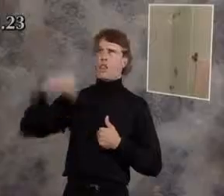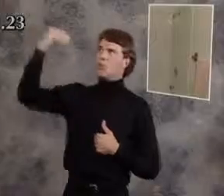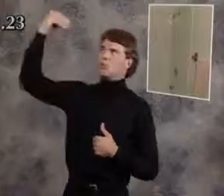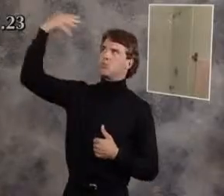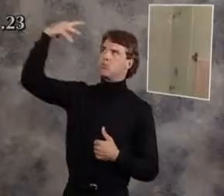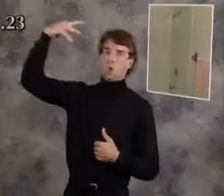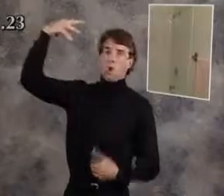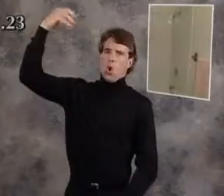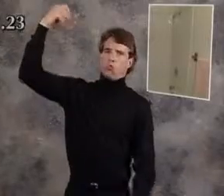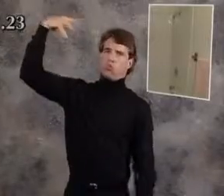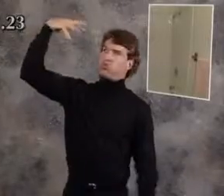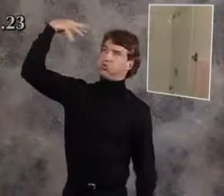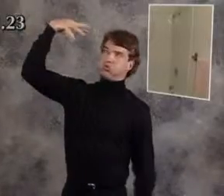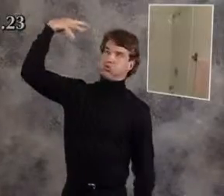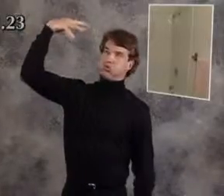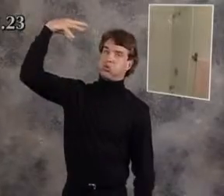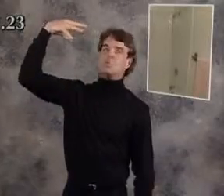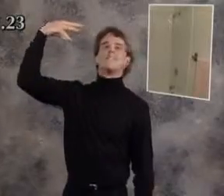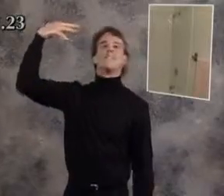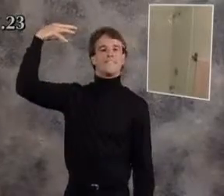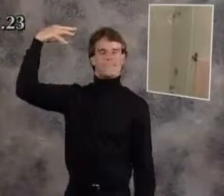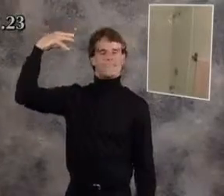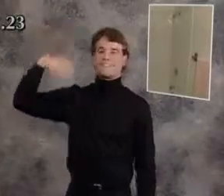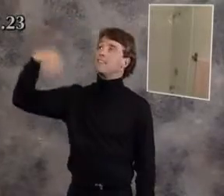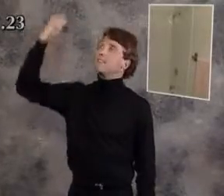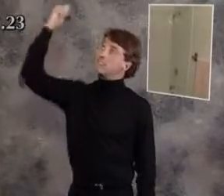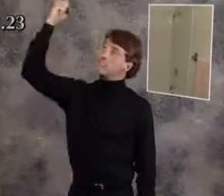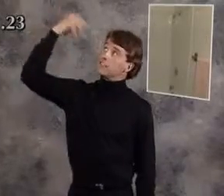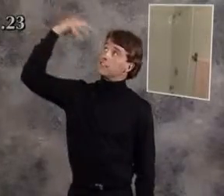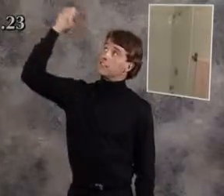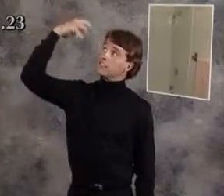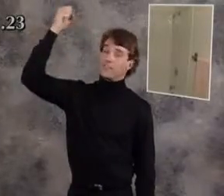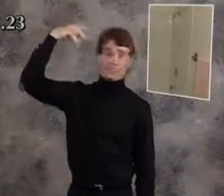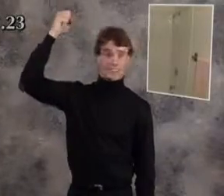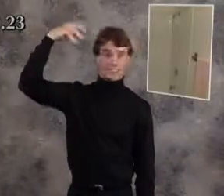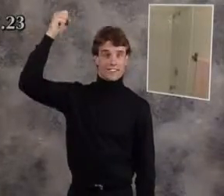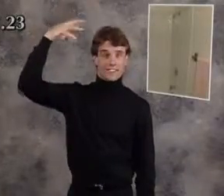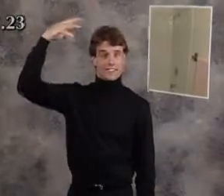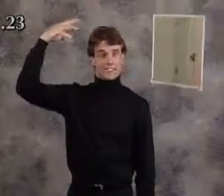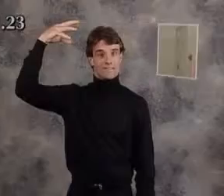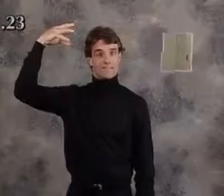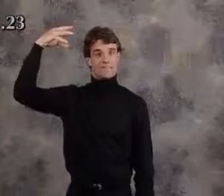This sign represents the water spraying down on you. Shower.